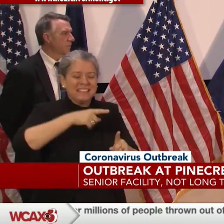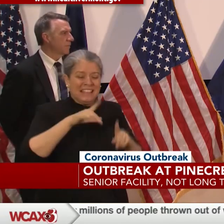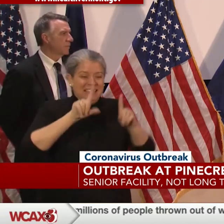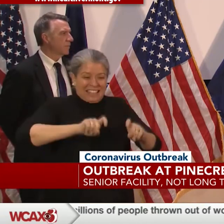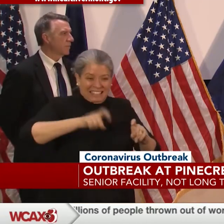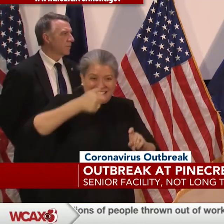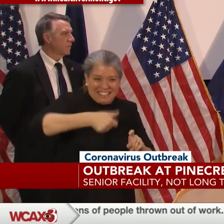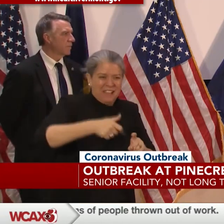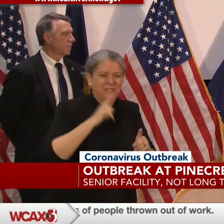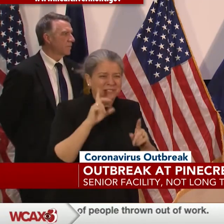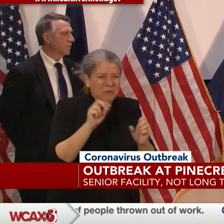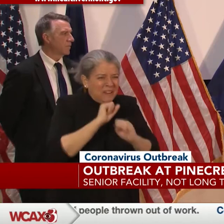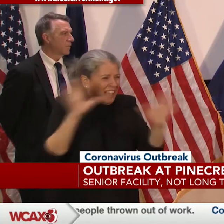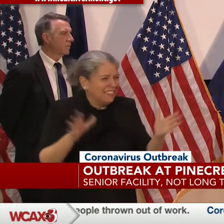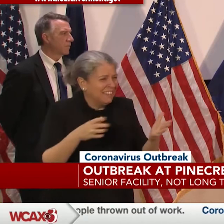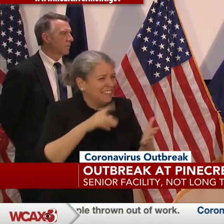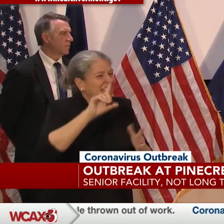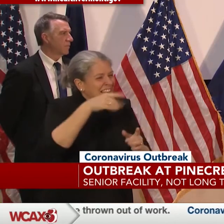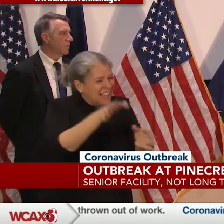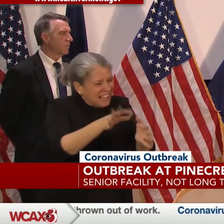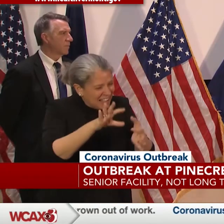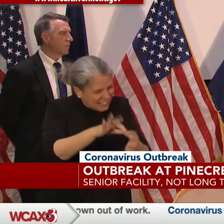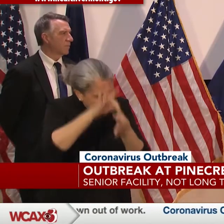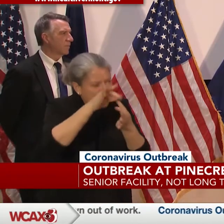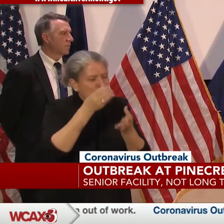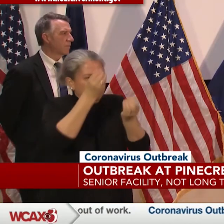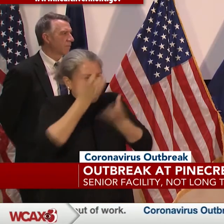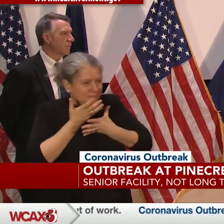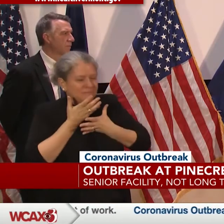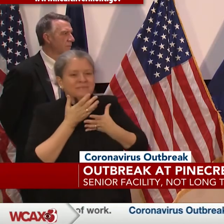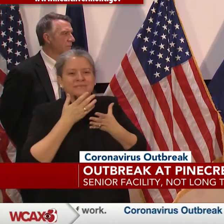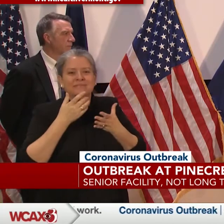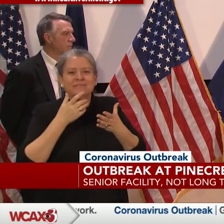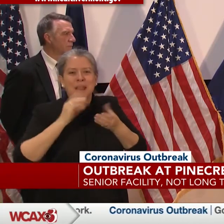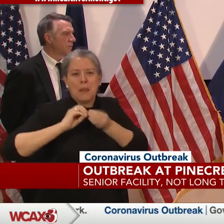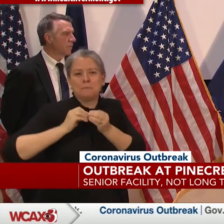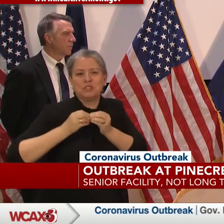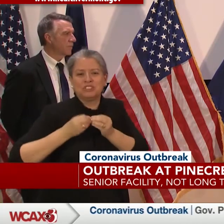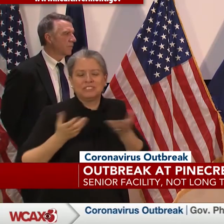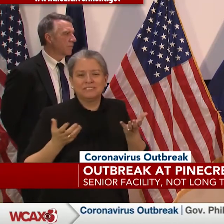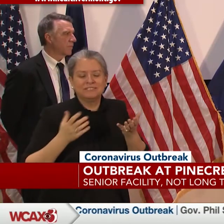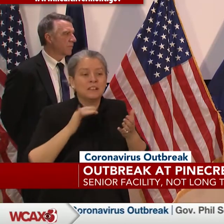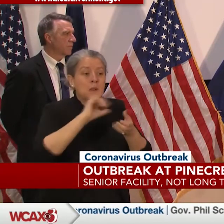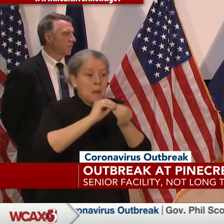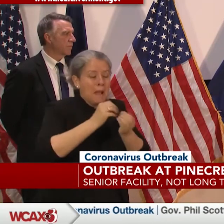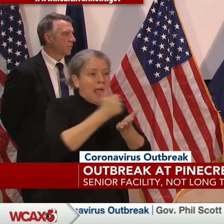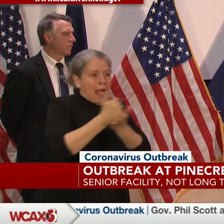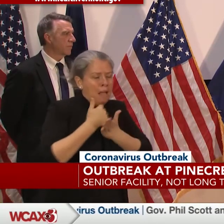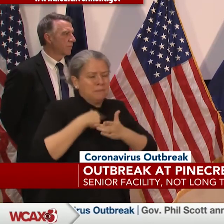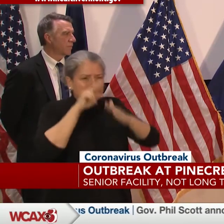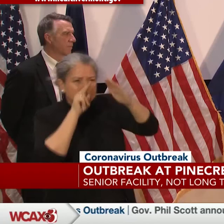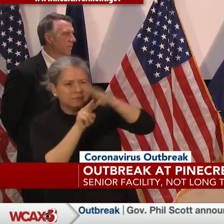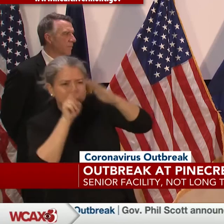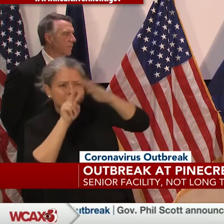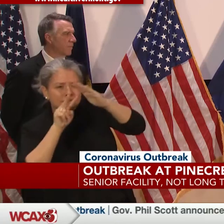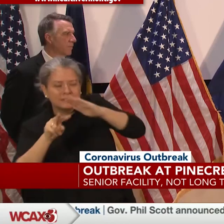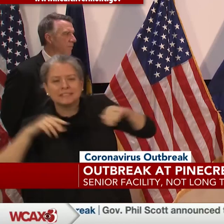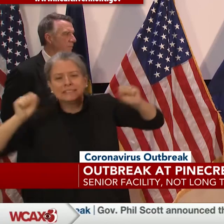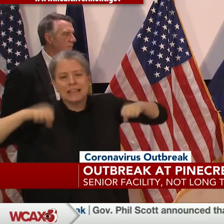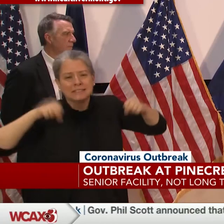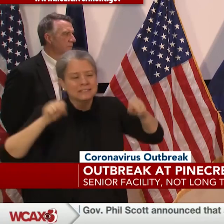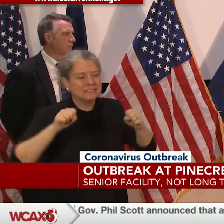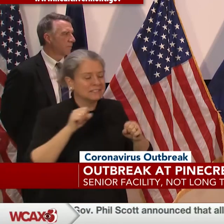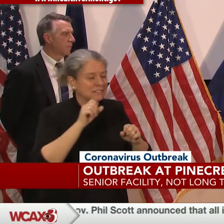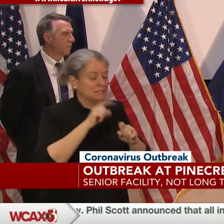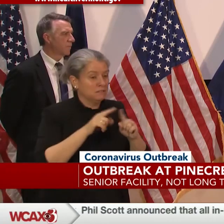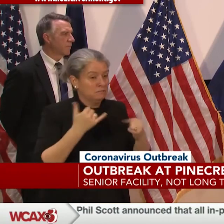helps provide greater precision to all of our modeling and our projections. The fact that we are now